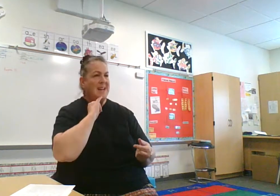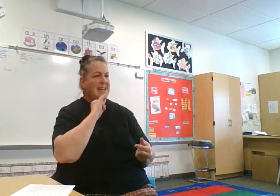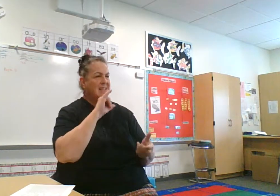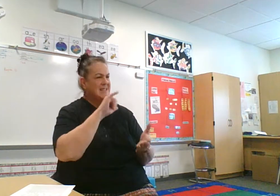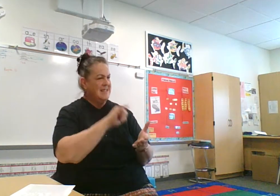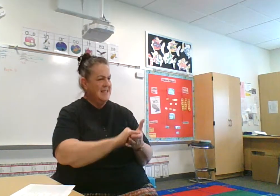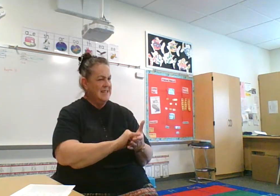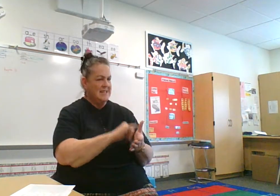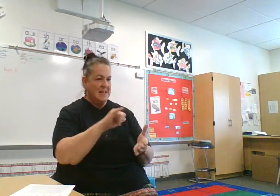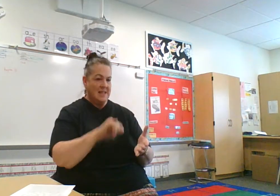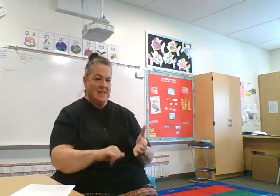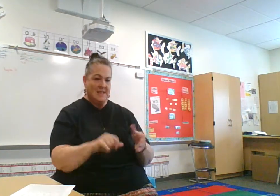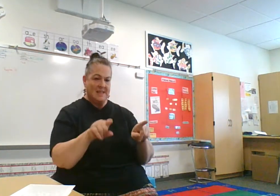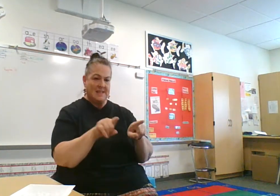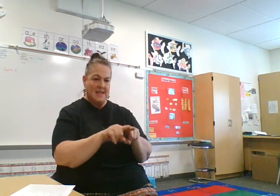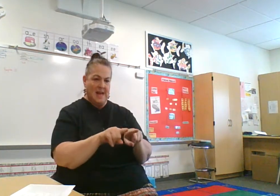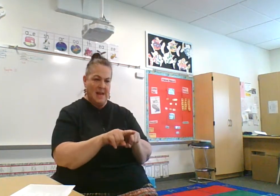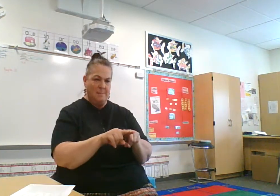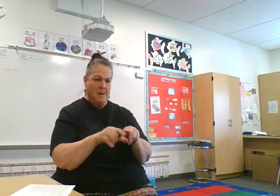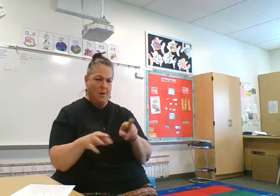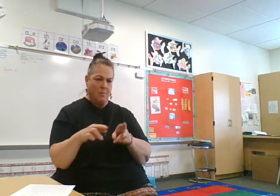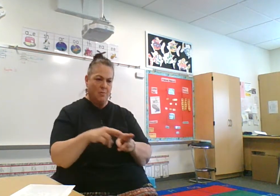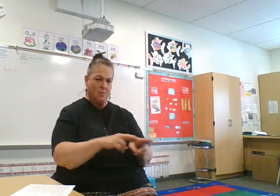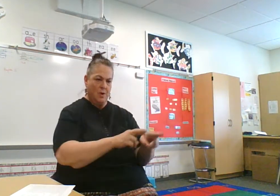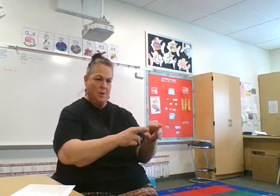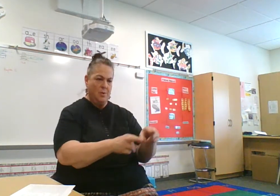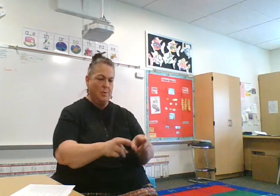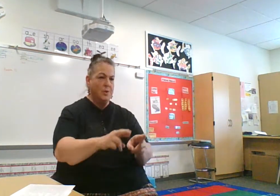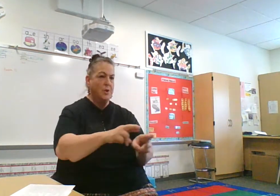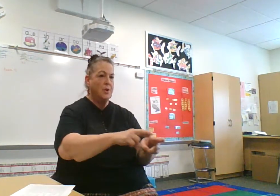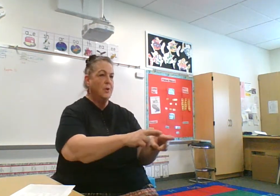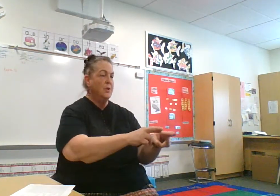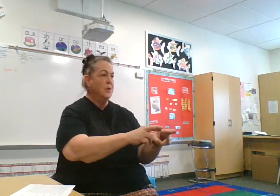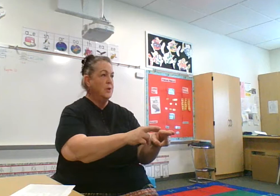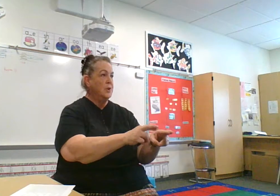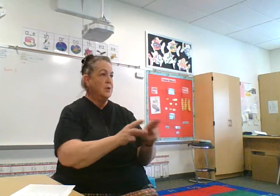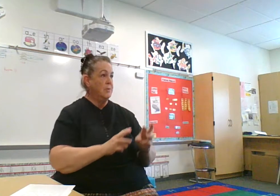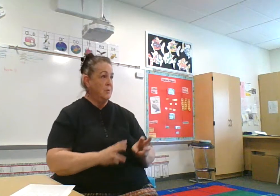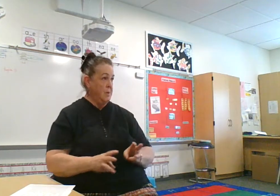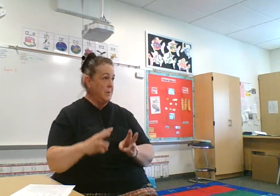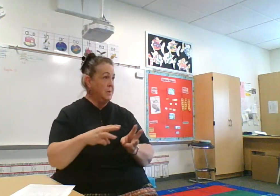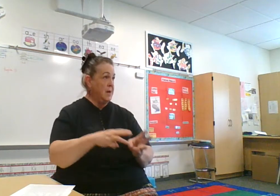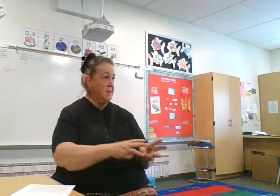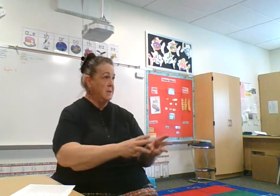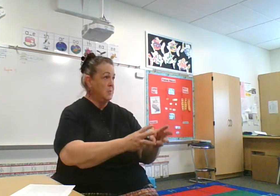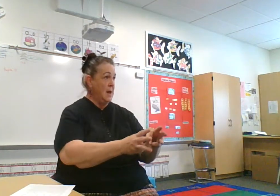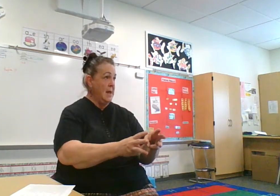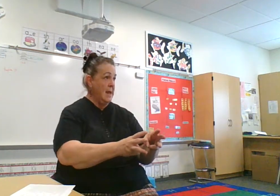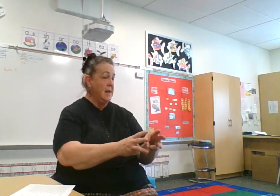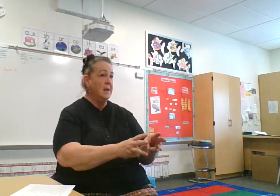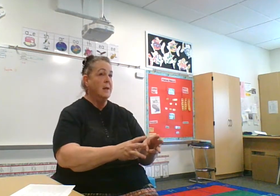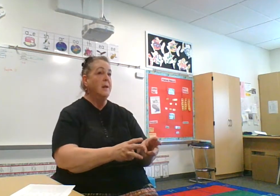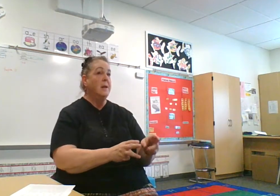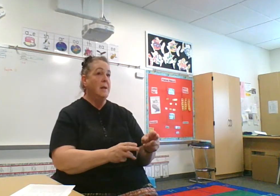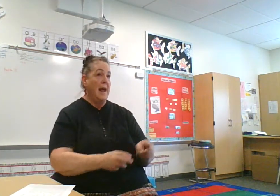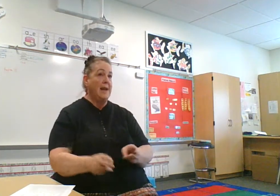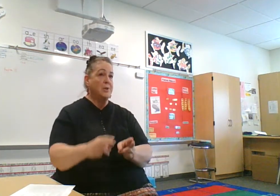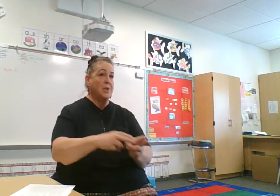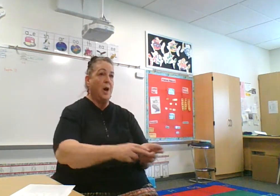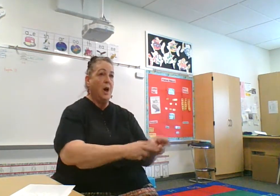Is this the same road? So remember, W is way, H is